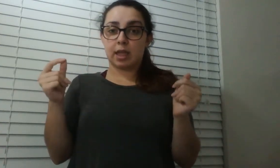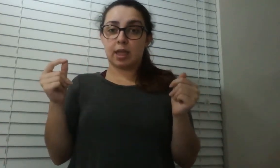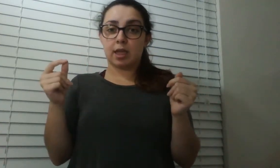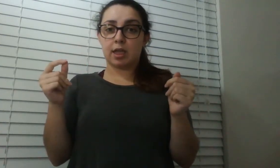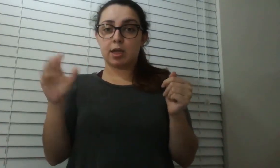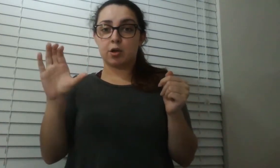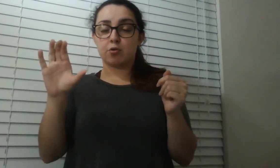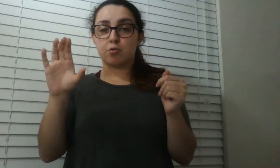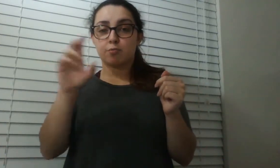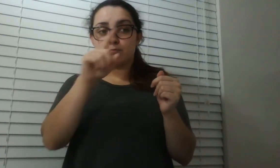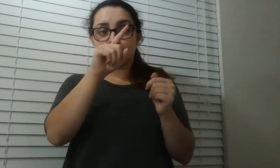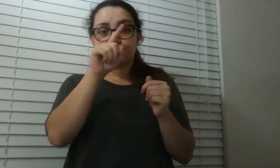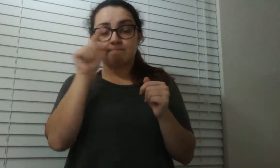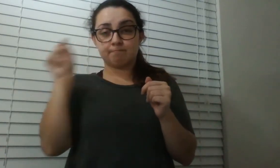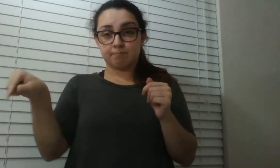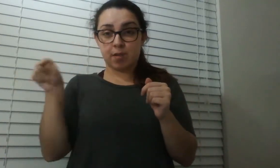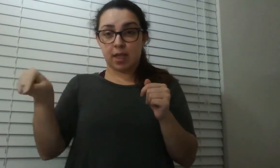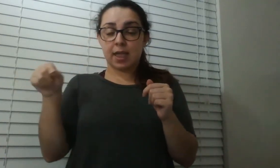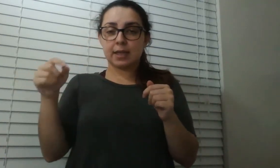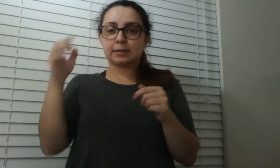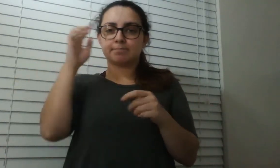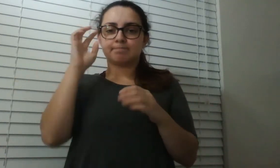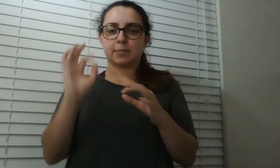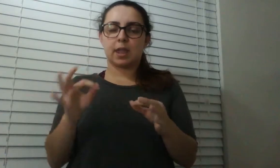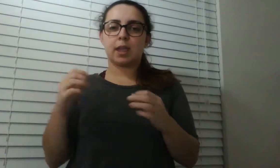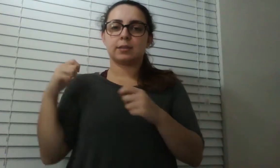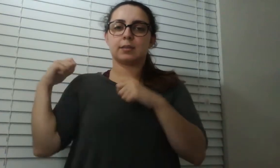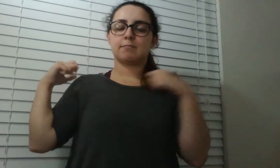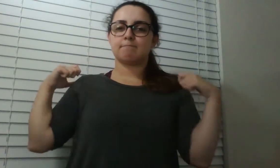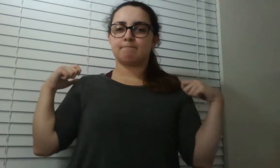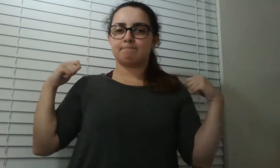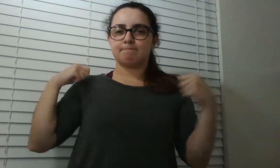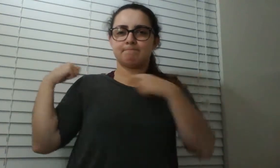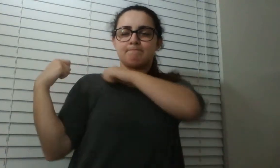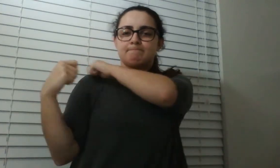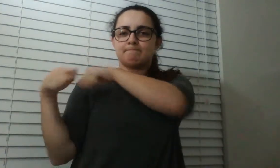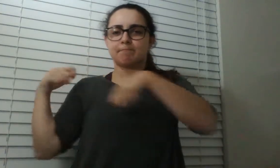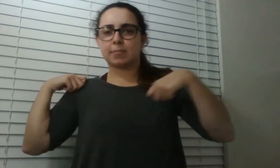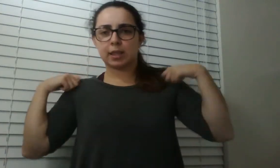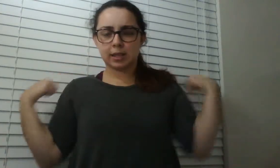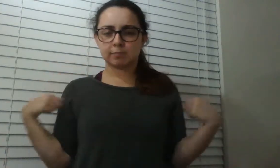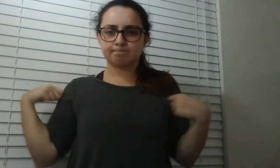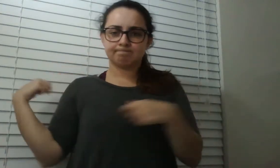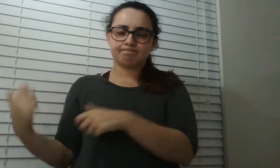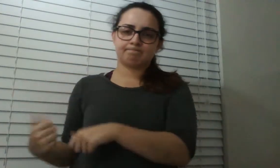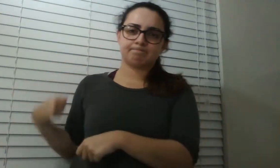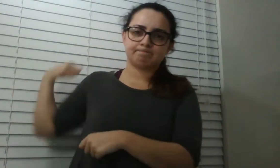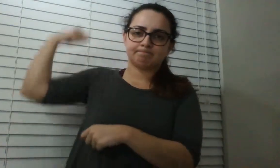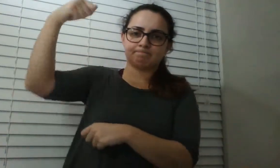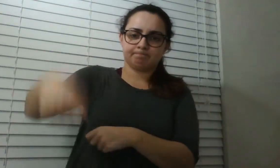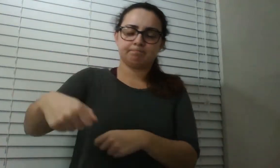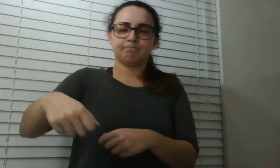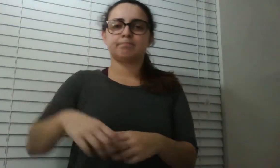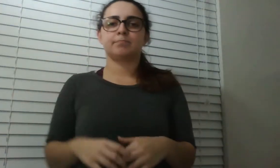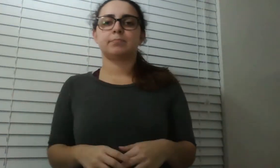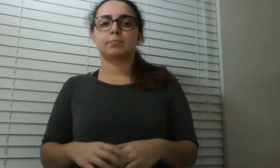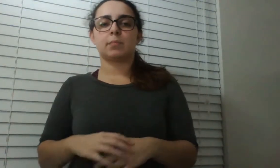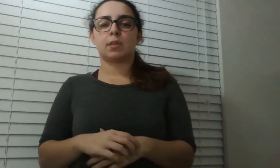he leans over. And I notice as I'm bending over a round object underneath the edge of a